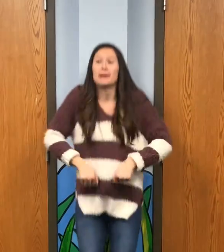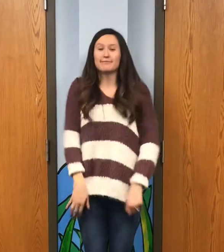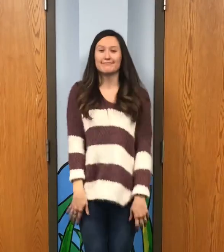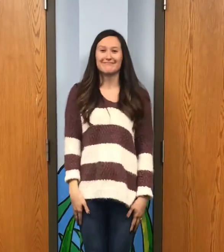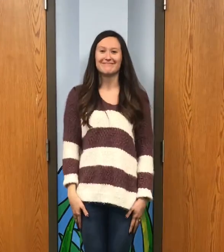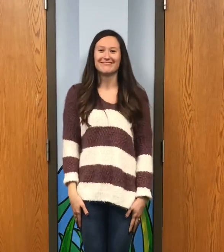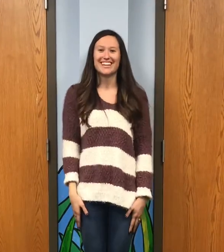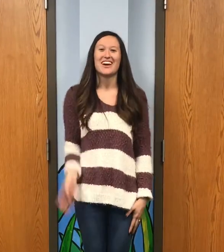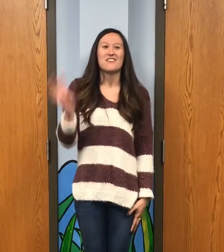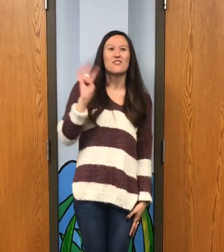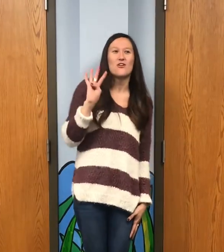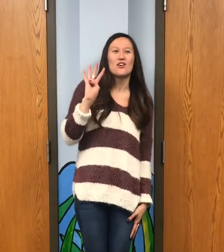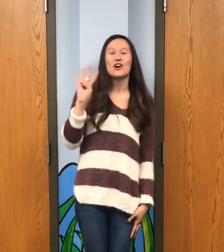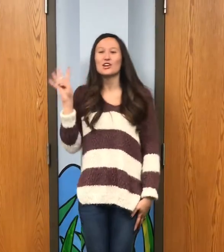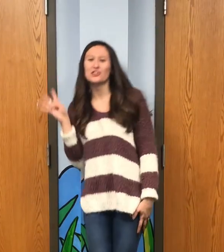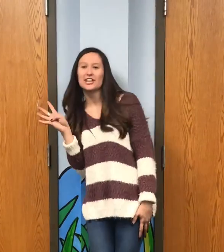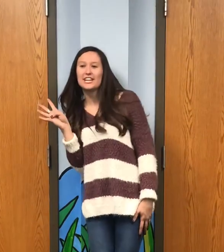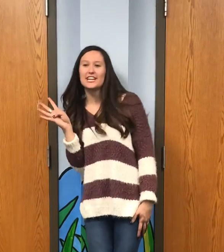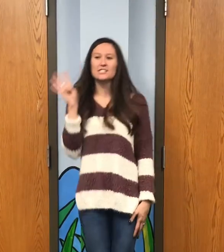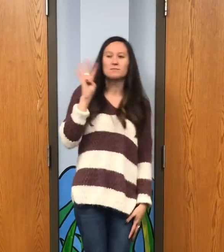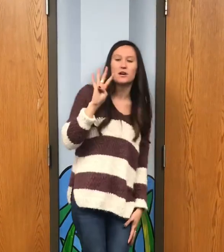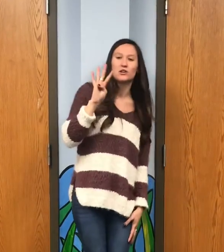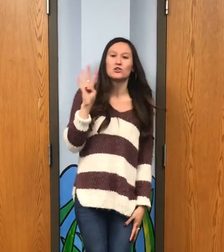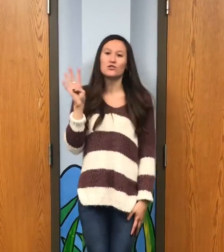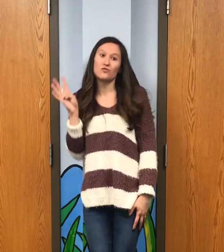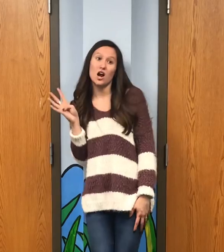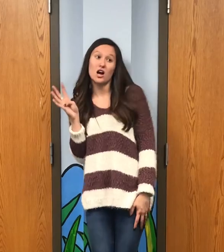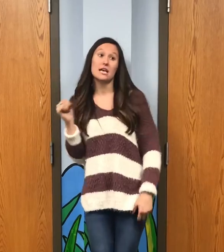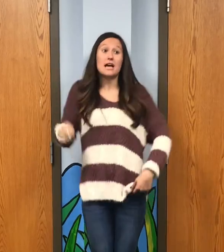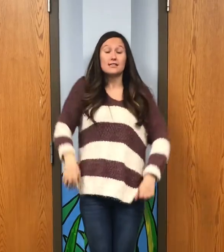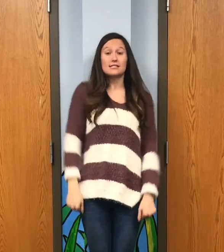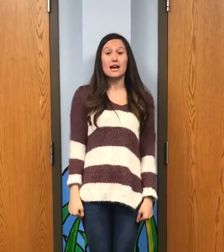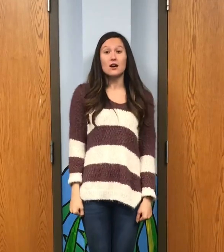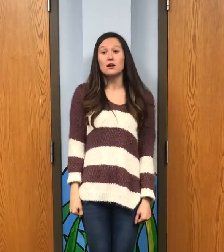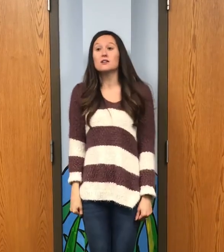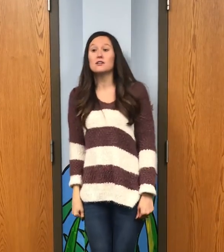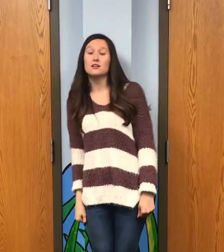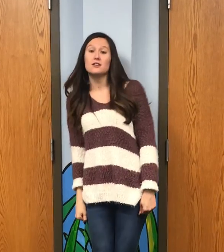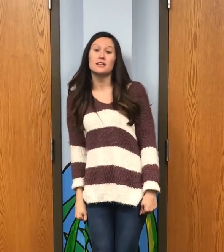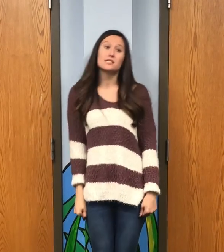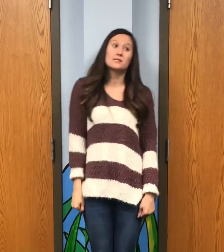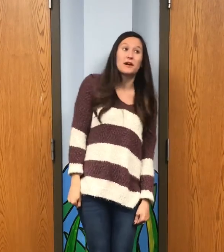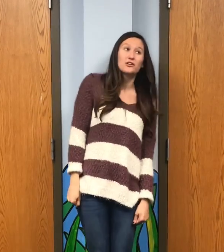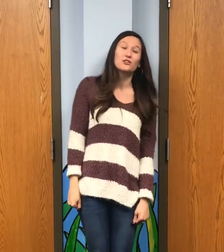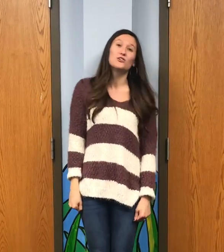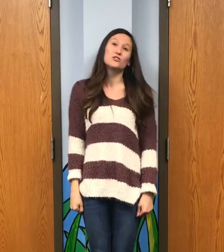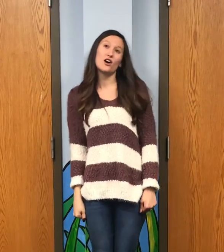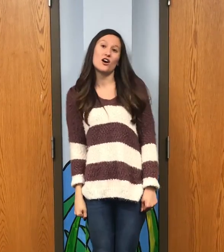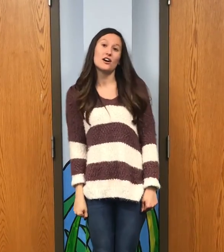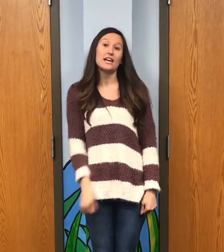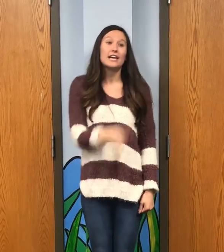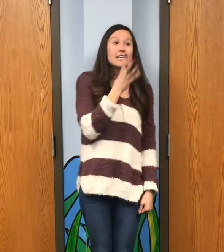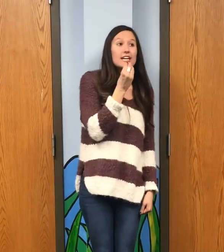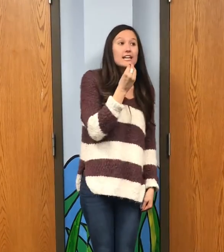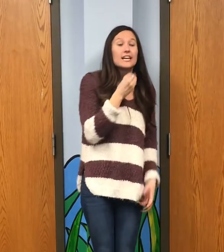green and speckled frogs Sat on a speckled log Eating